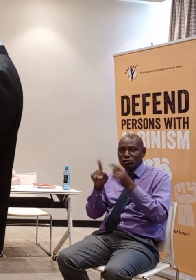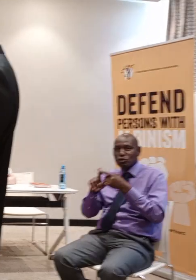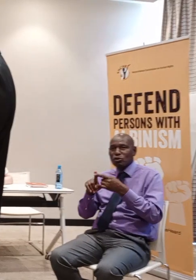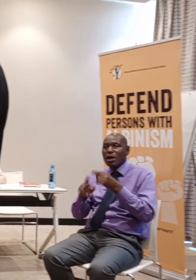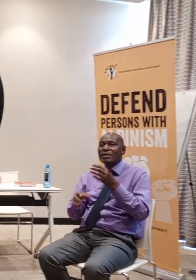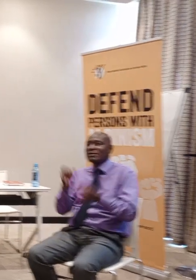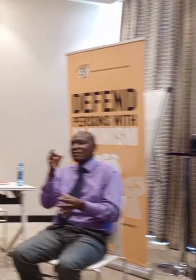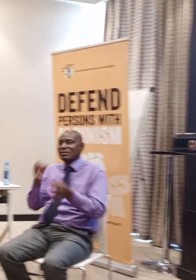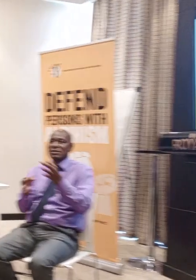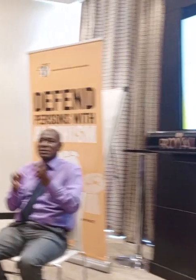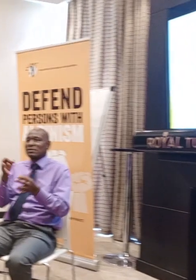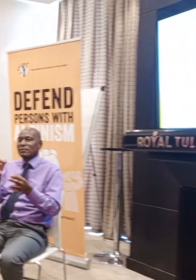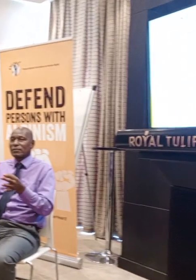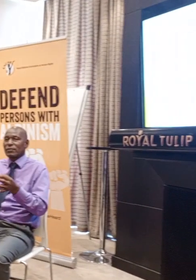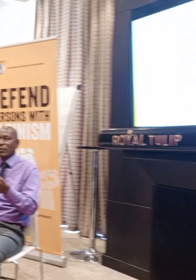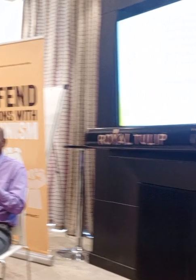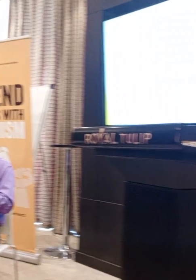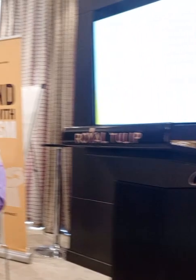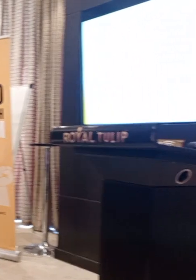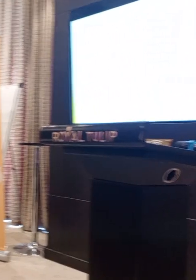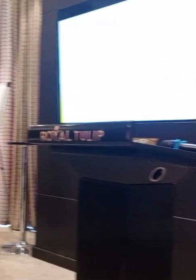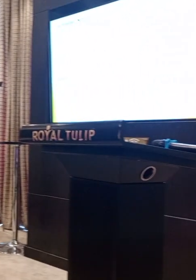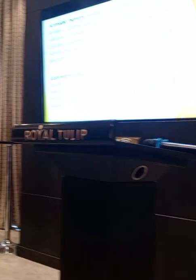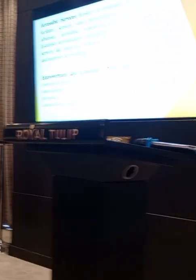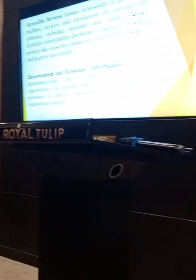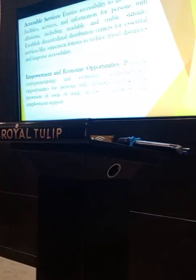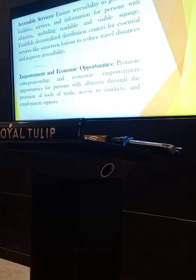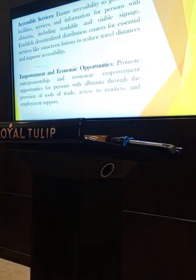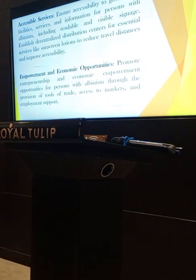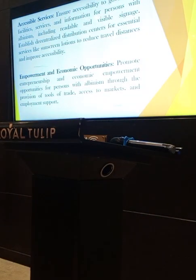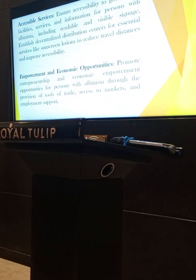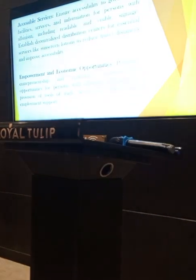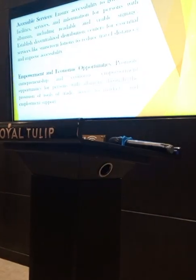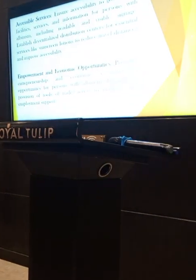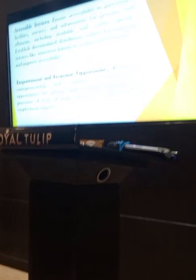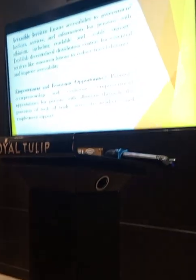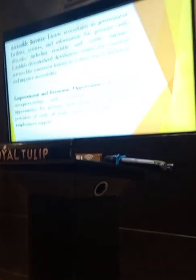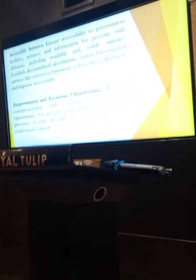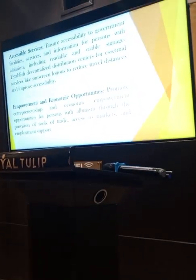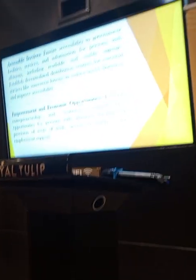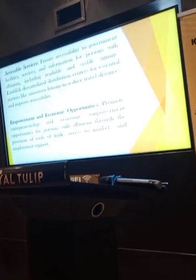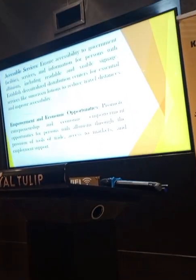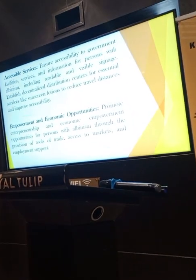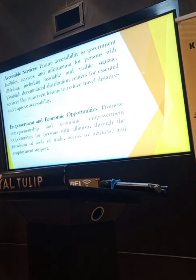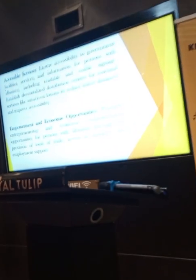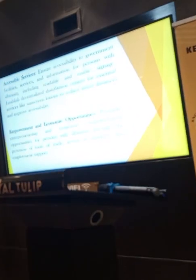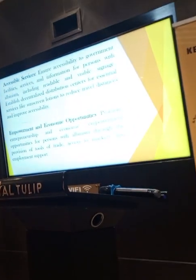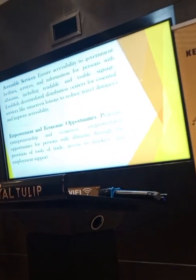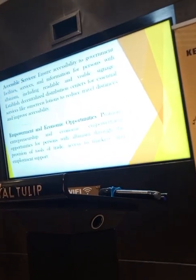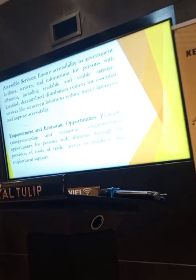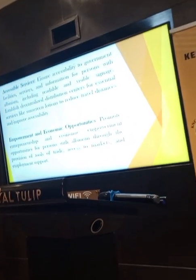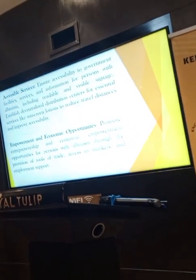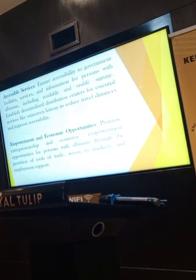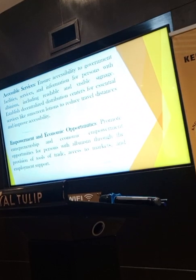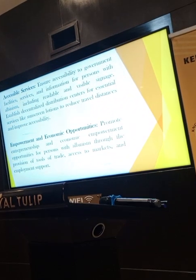Participatory programming for ownership and sustainability. It is known in this country